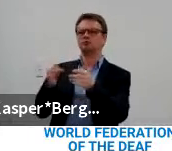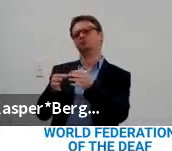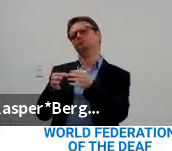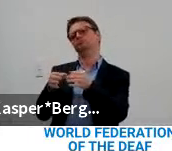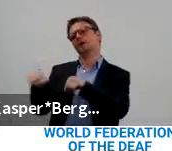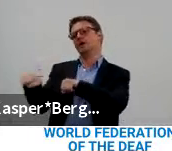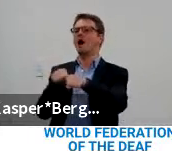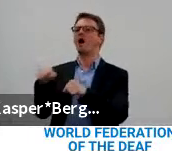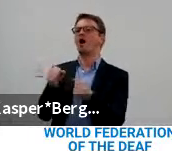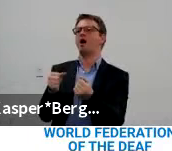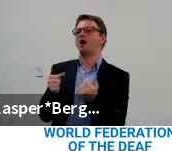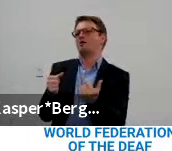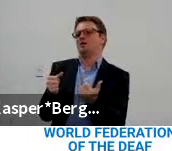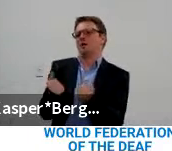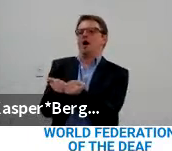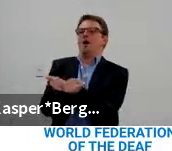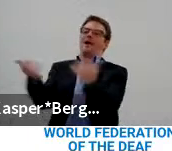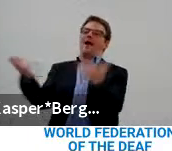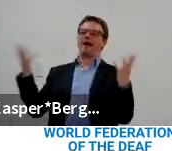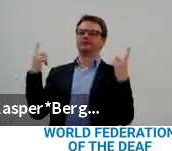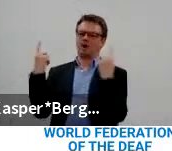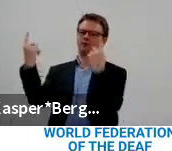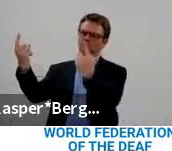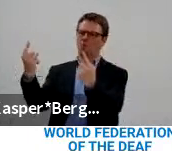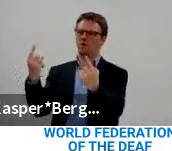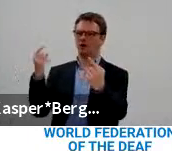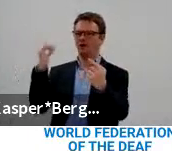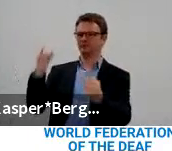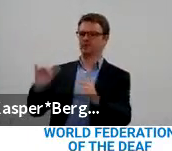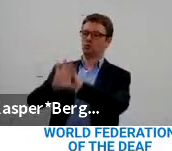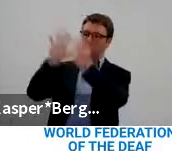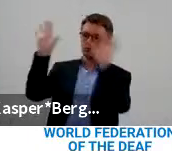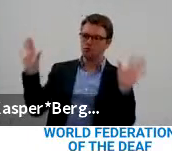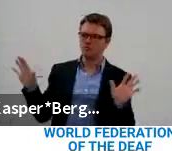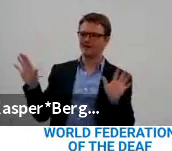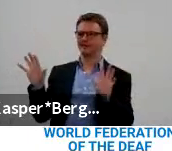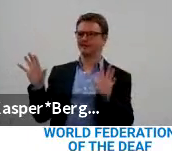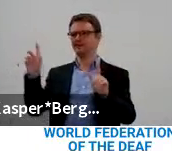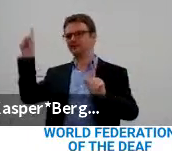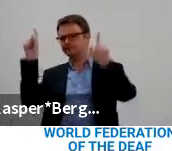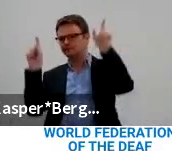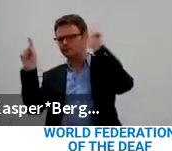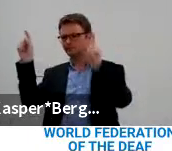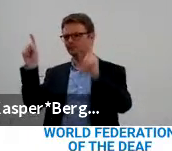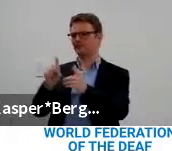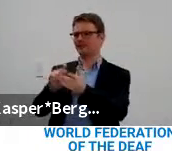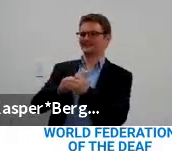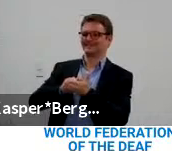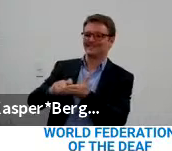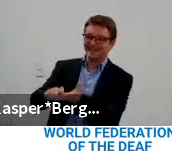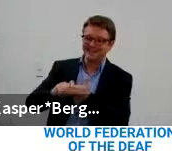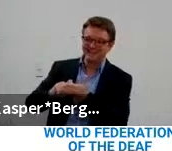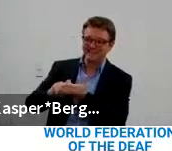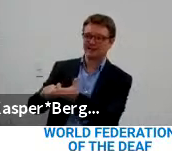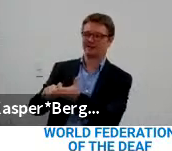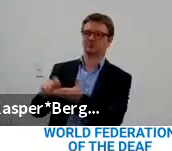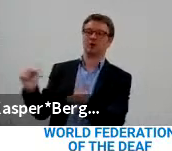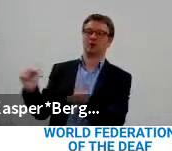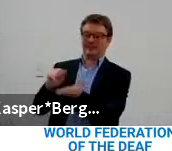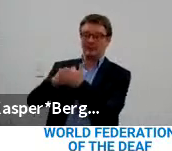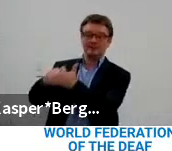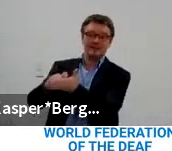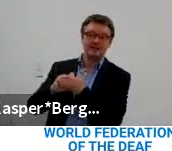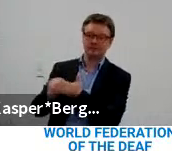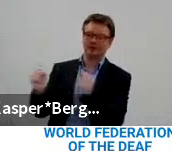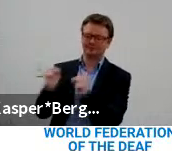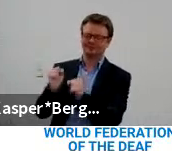be able to communicate with the deaf people to handle just a lot of